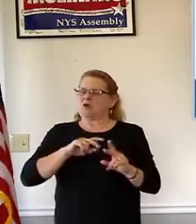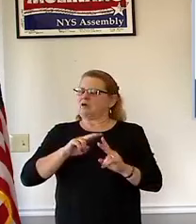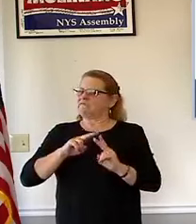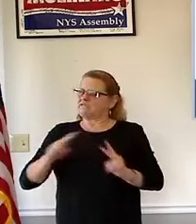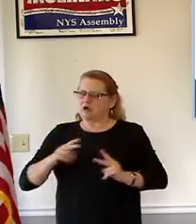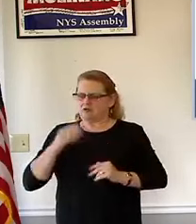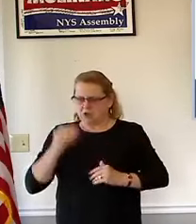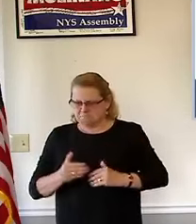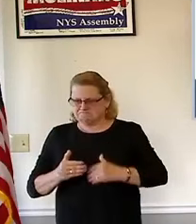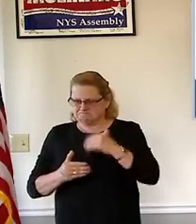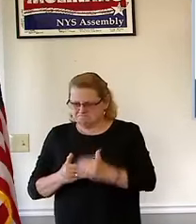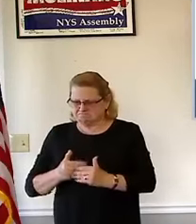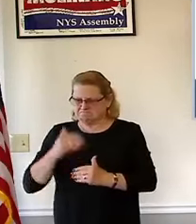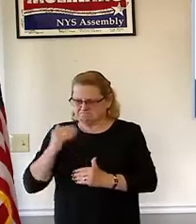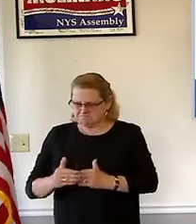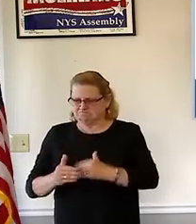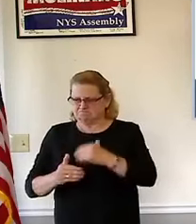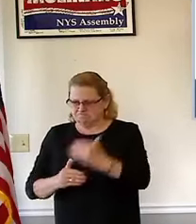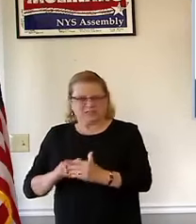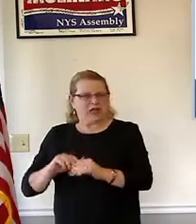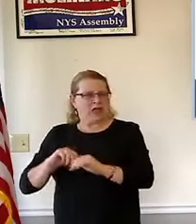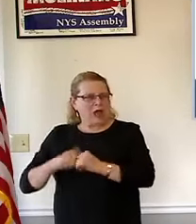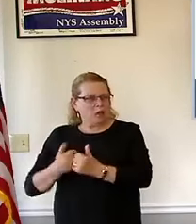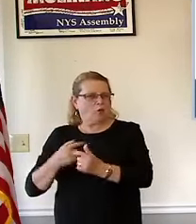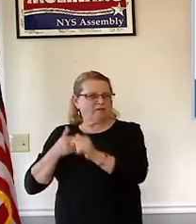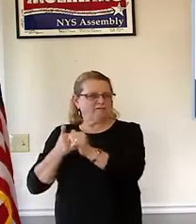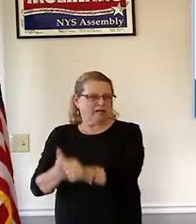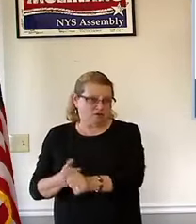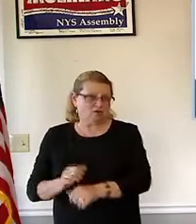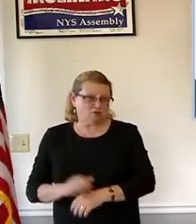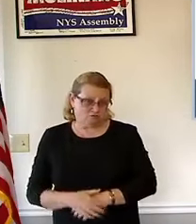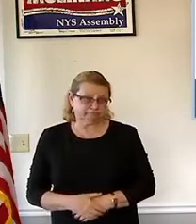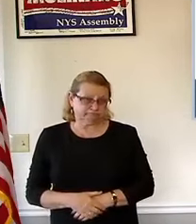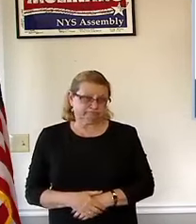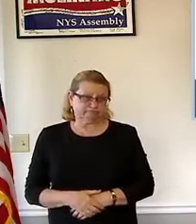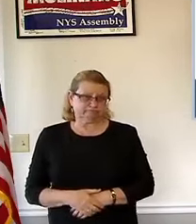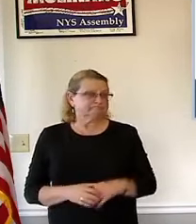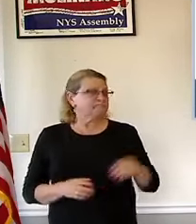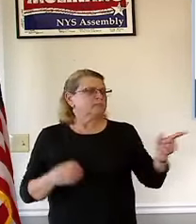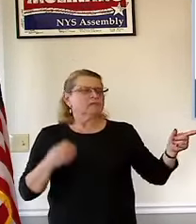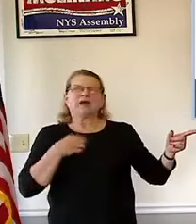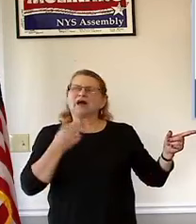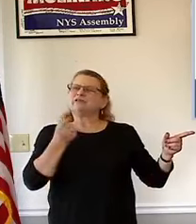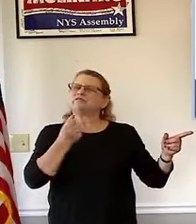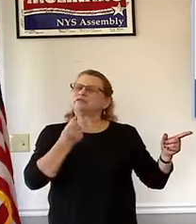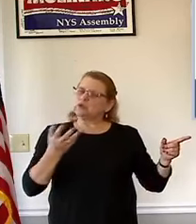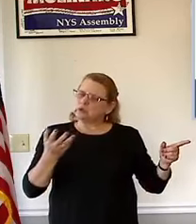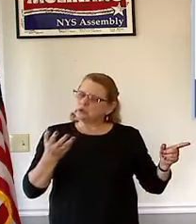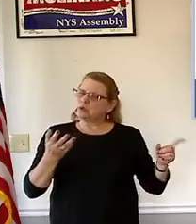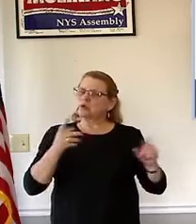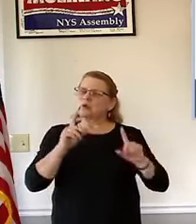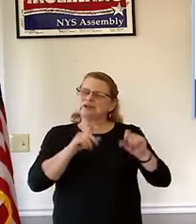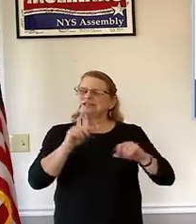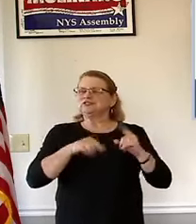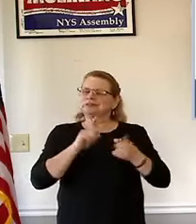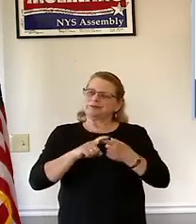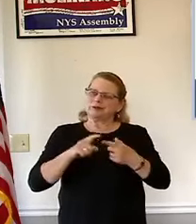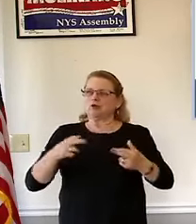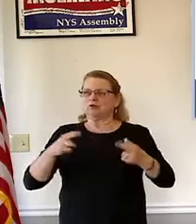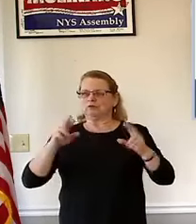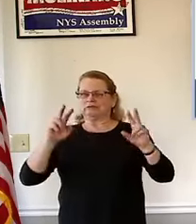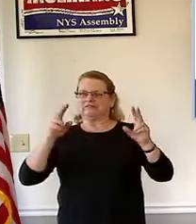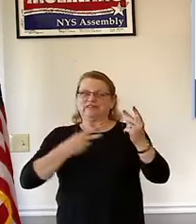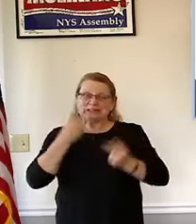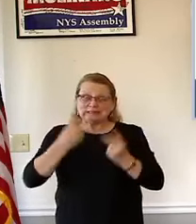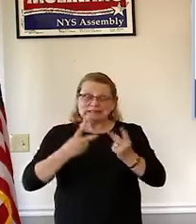now. Thank you for that. We had a few questions regarding visitation at residences and organizations with individuals